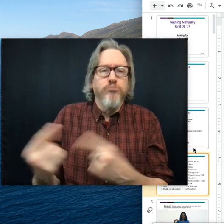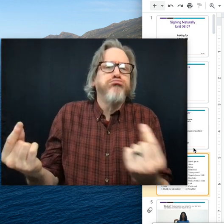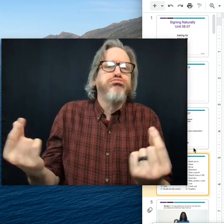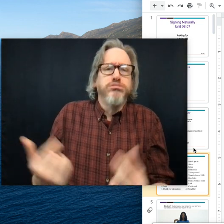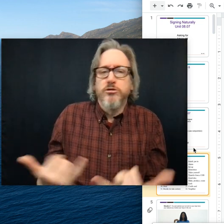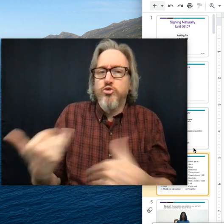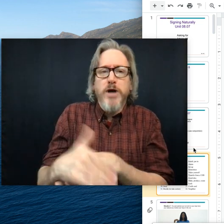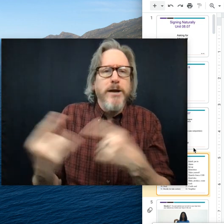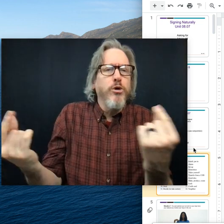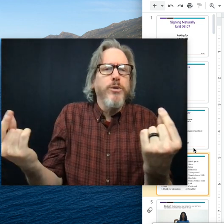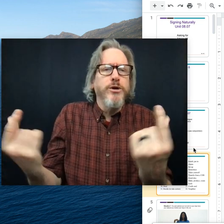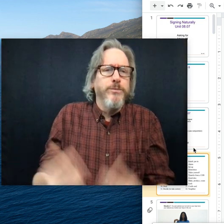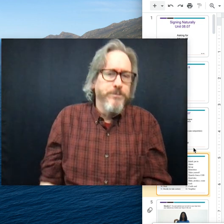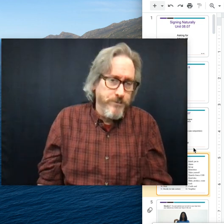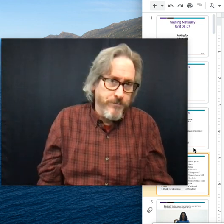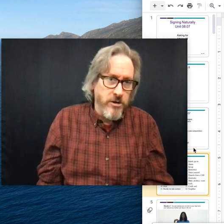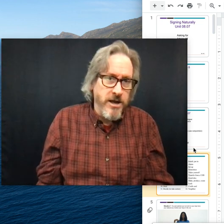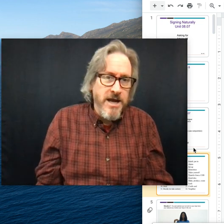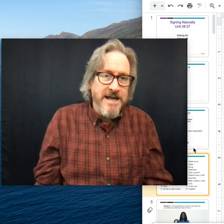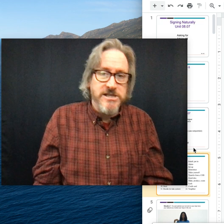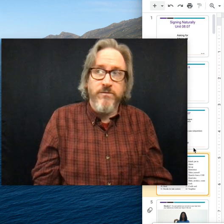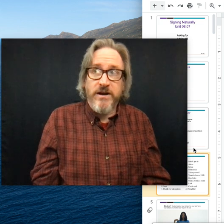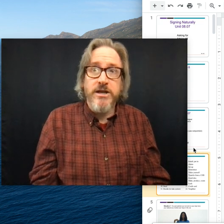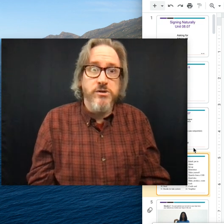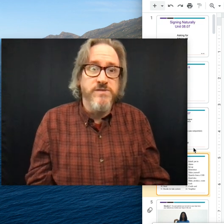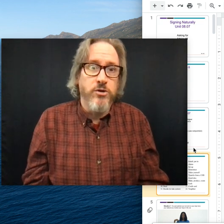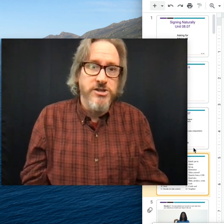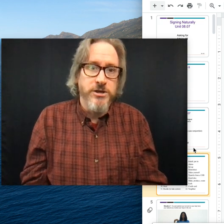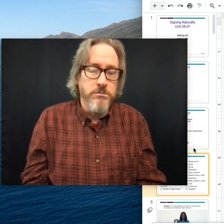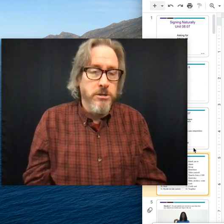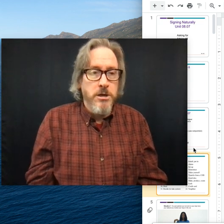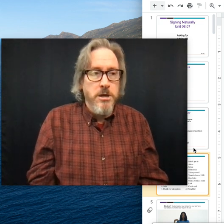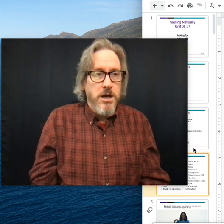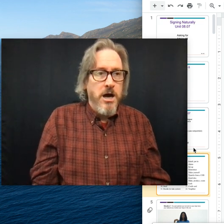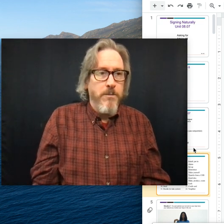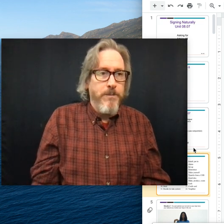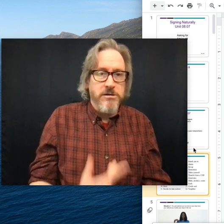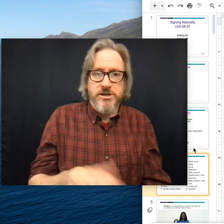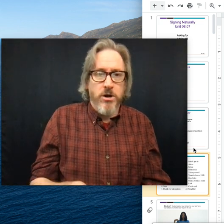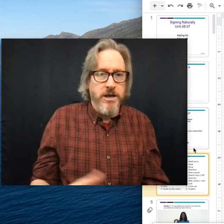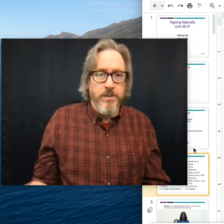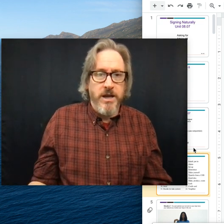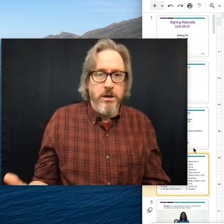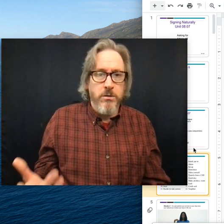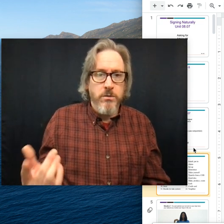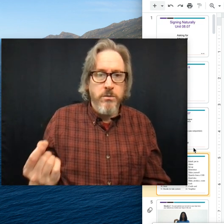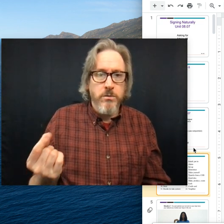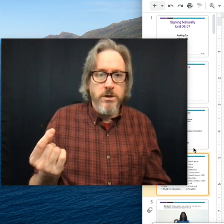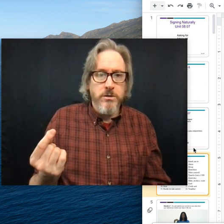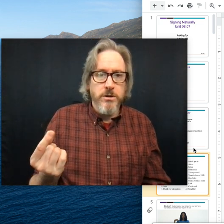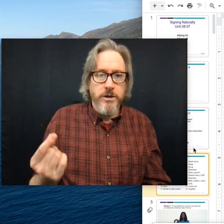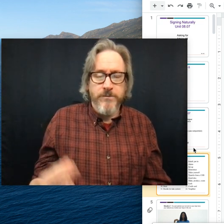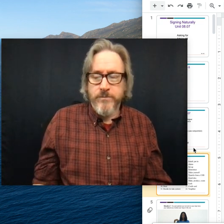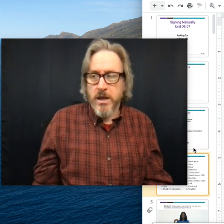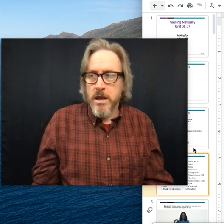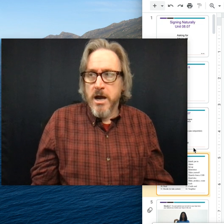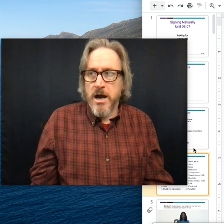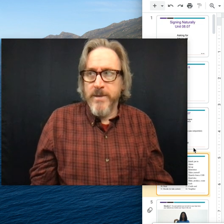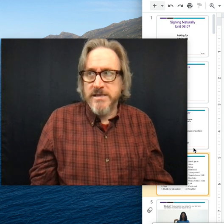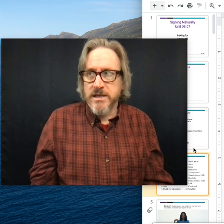tonight? Tonight, what do we do? Right. It's a very useful question. Parents can walk in and be like, what are you